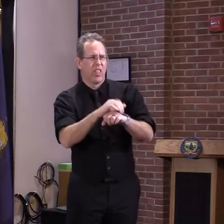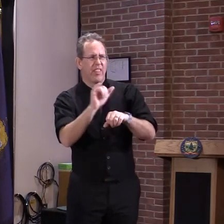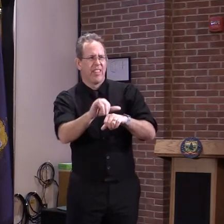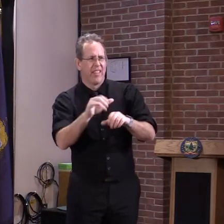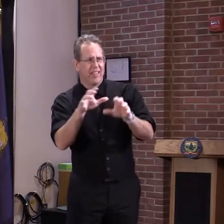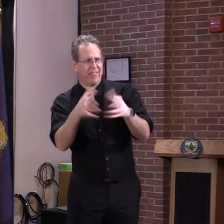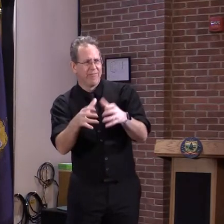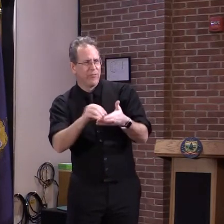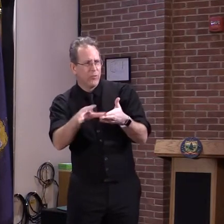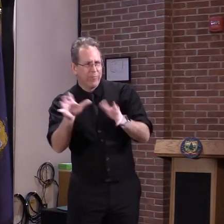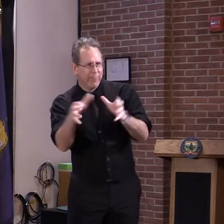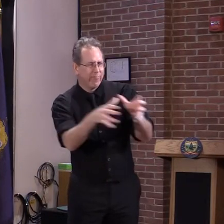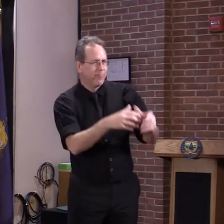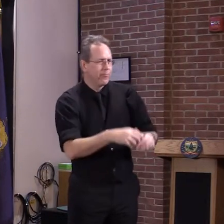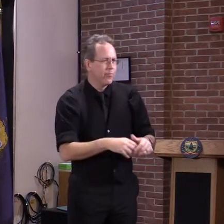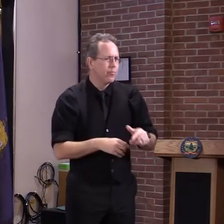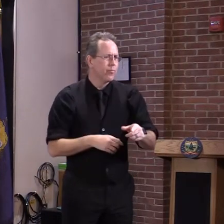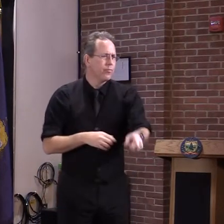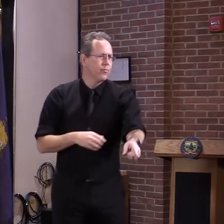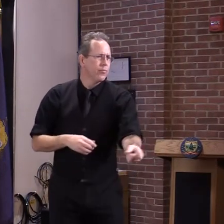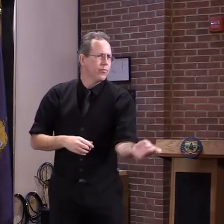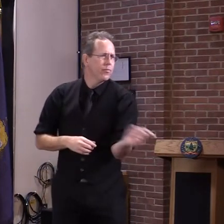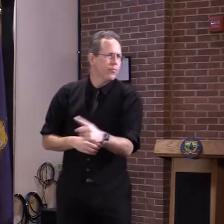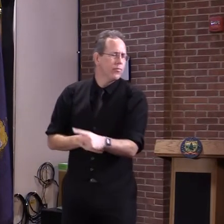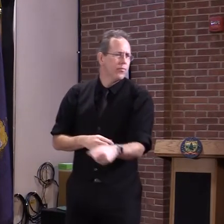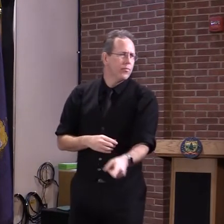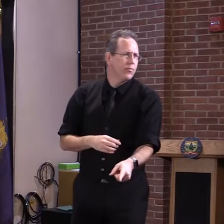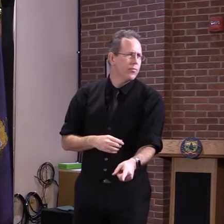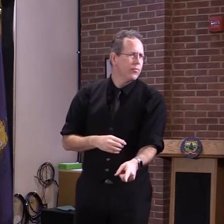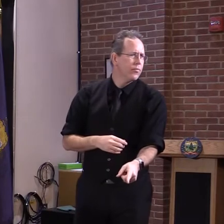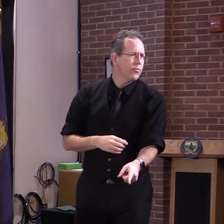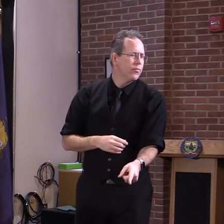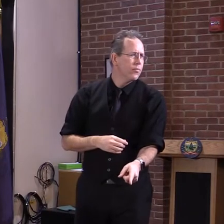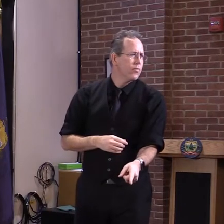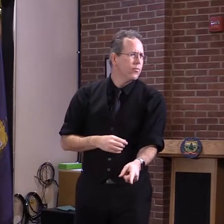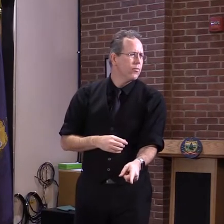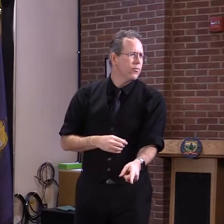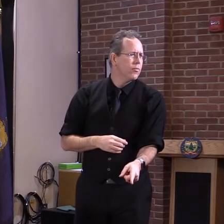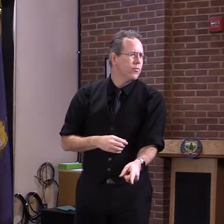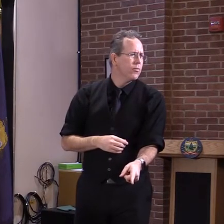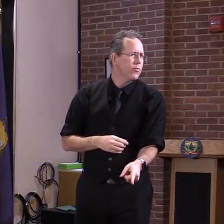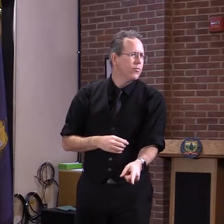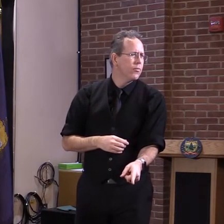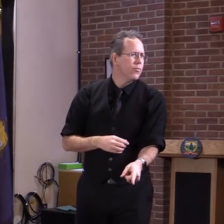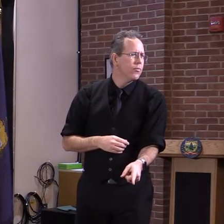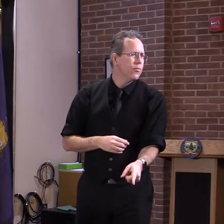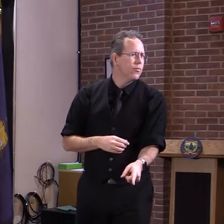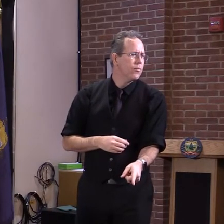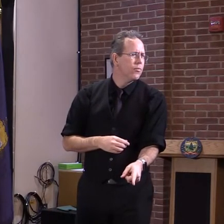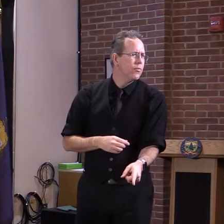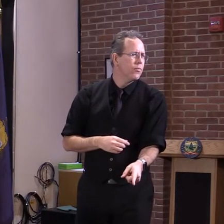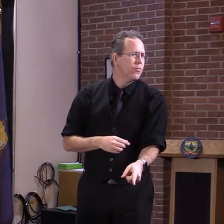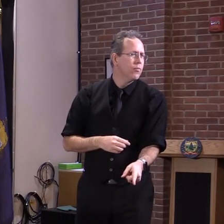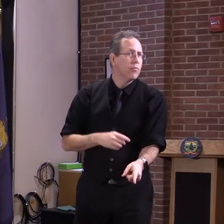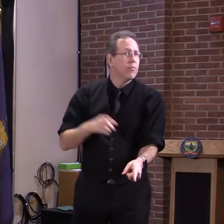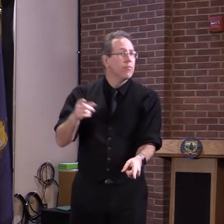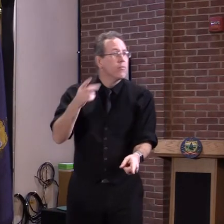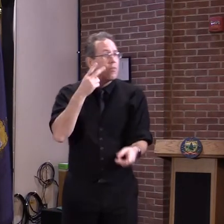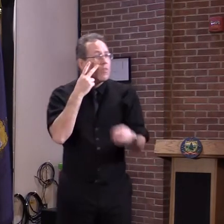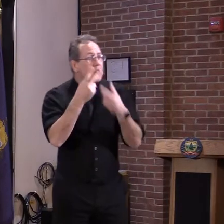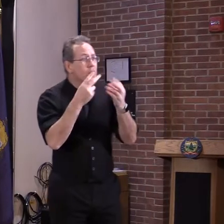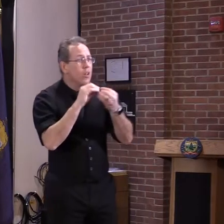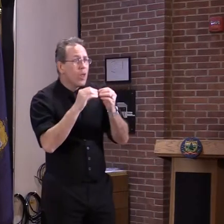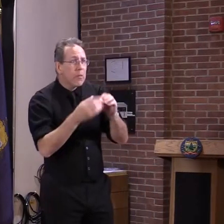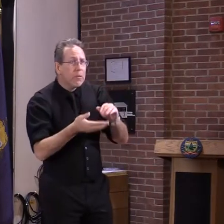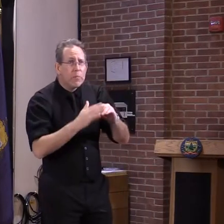Has that kind of inconsistent uptake kind of changed your mind or made you guys think about the possibility